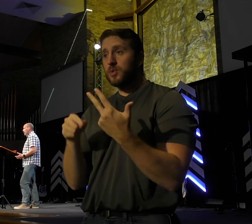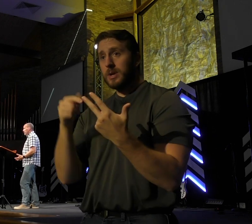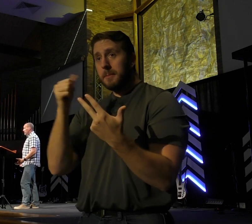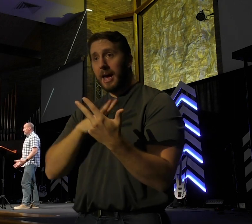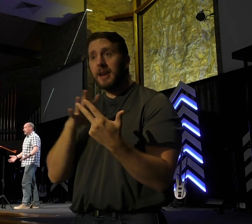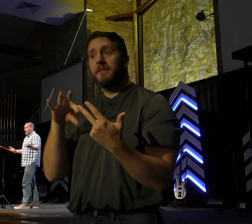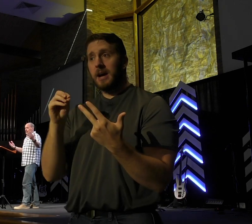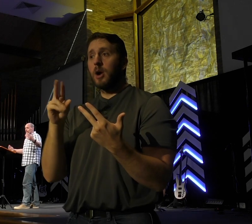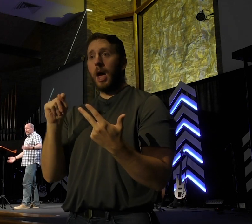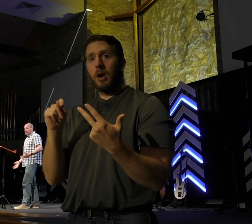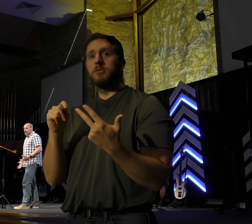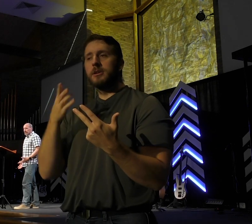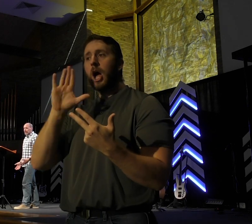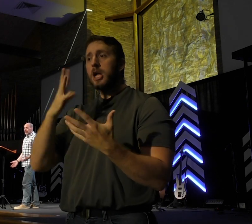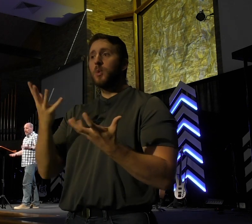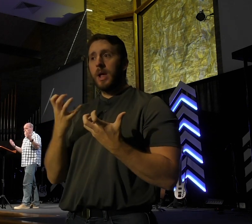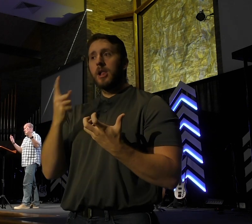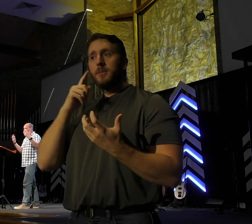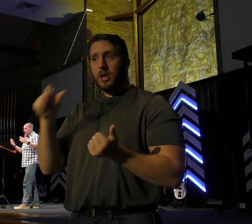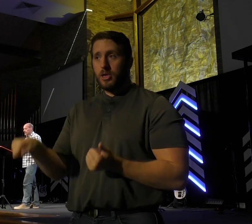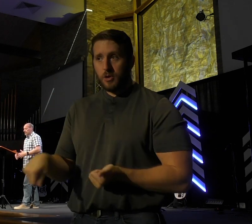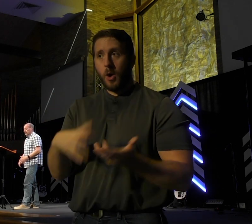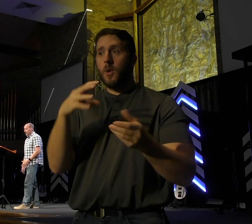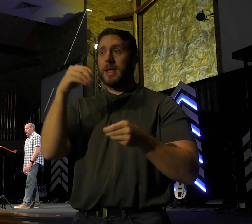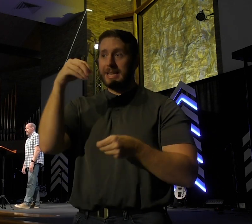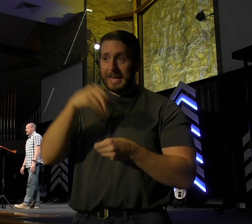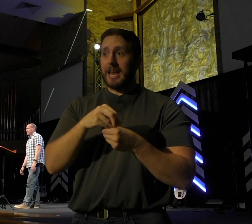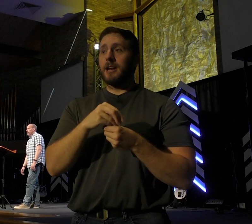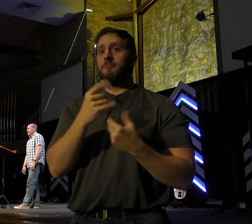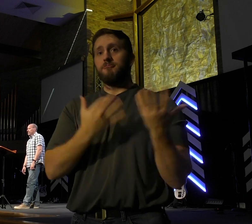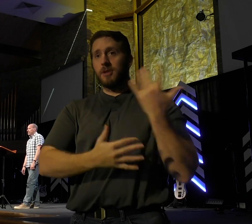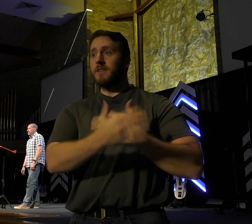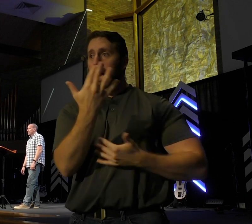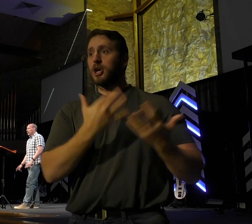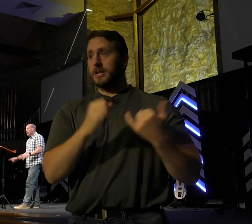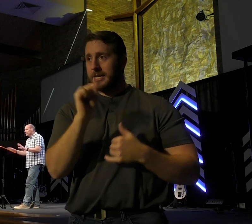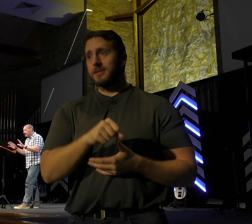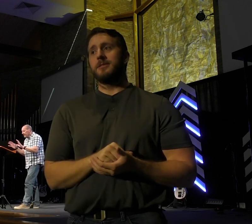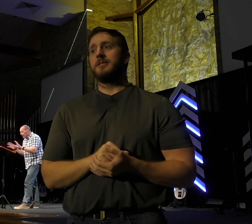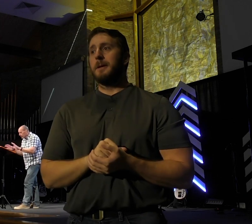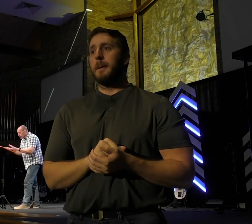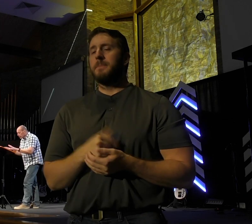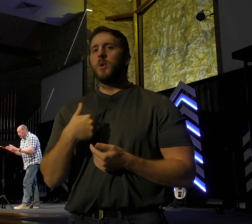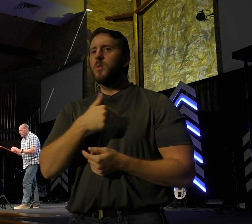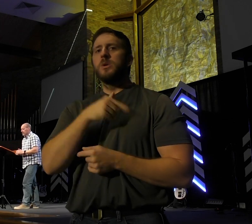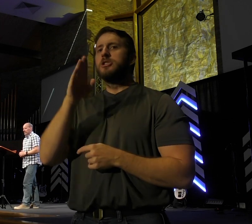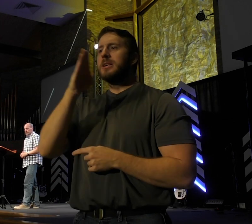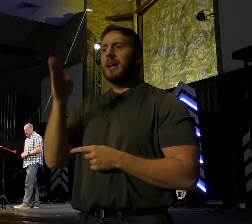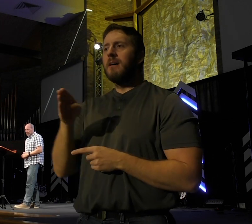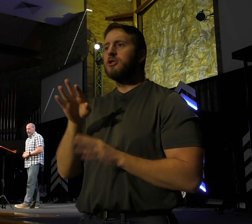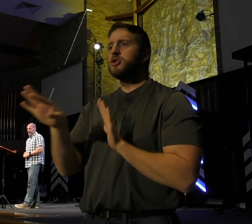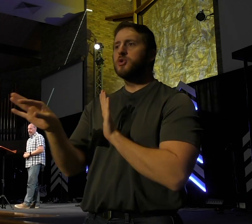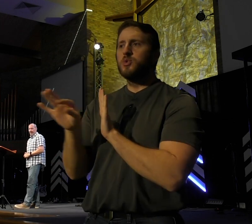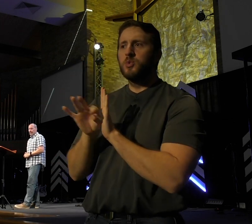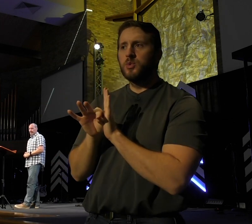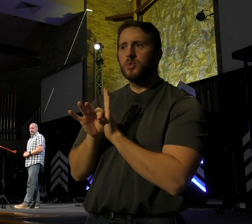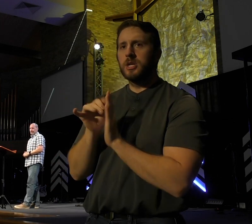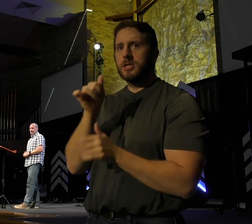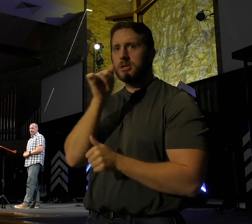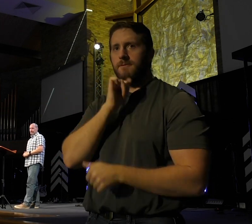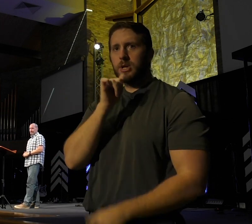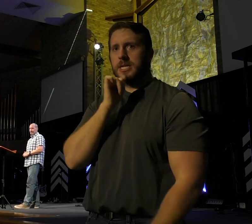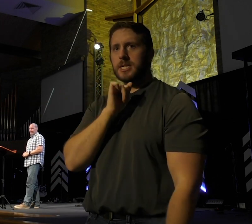out that it was God's will that they be thrown into this furnace. We should never choose suffering,